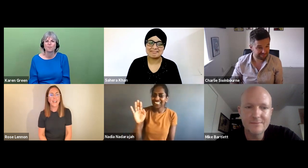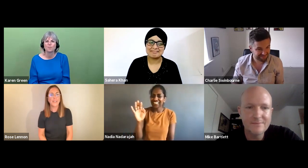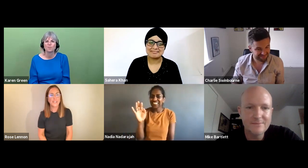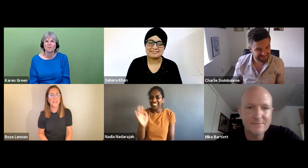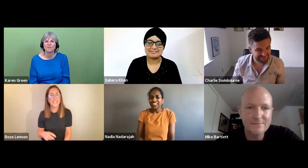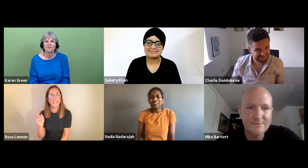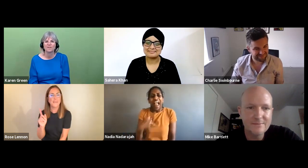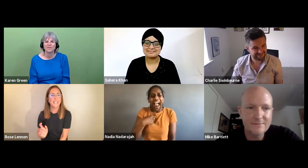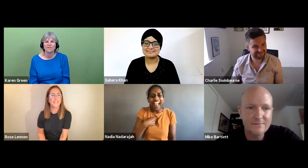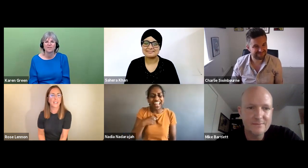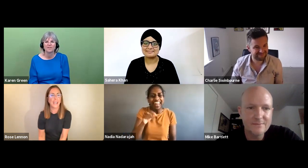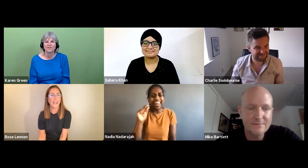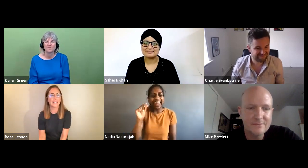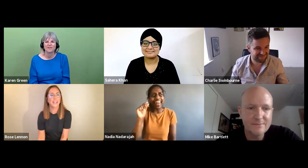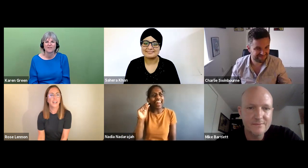I just wanted to come in if I can.